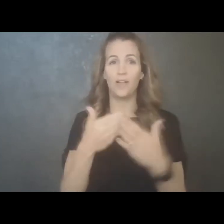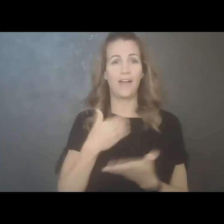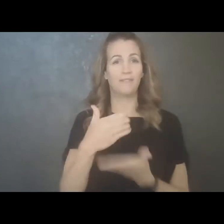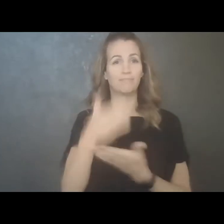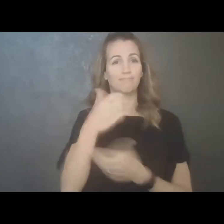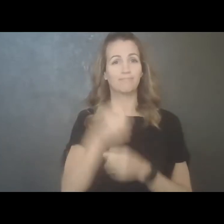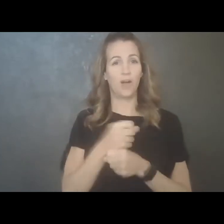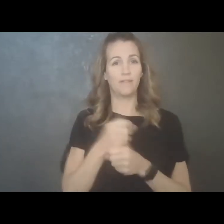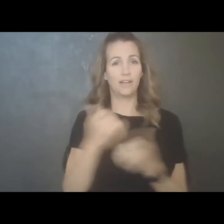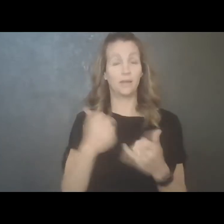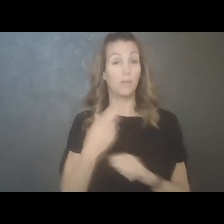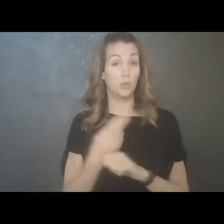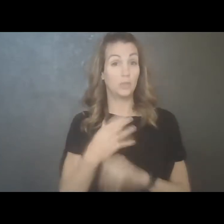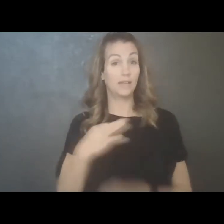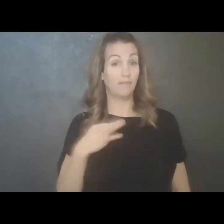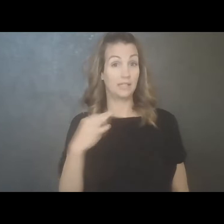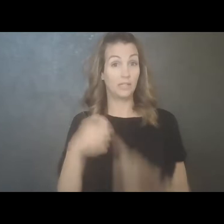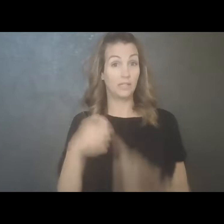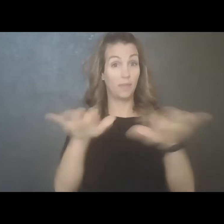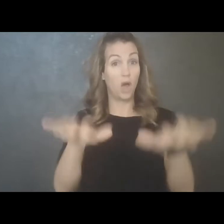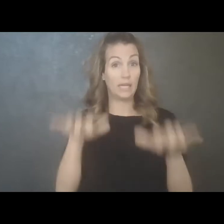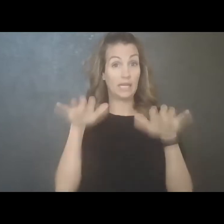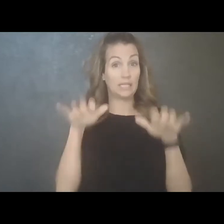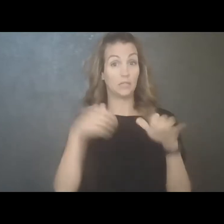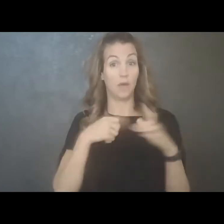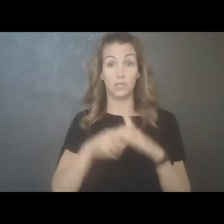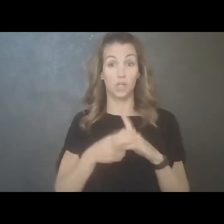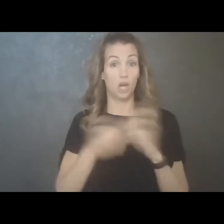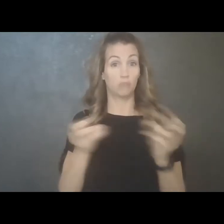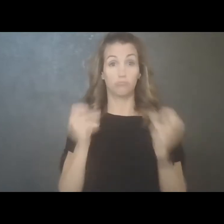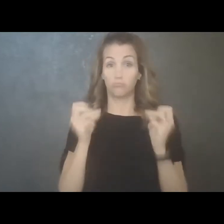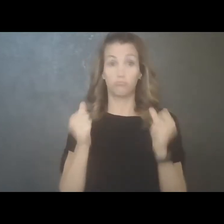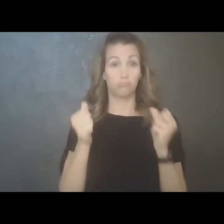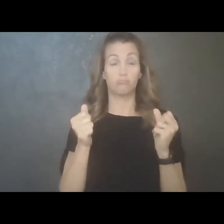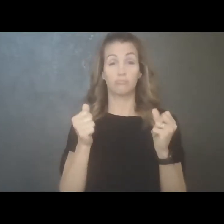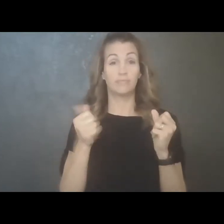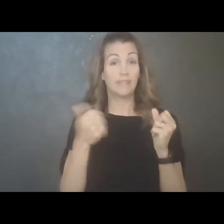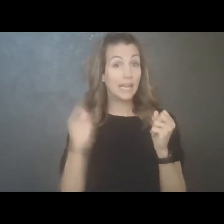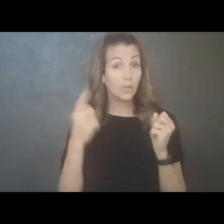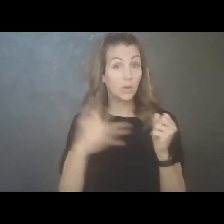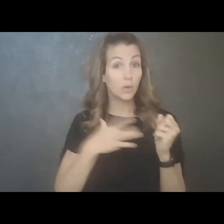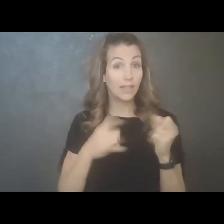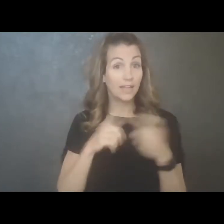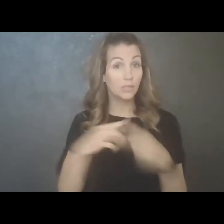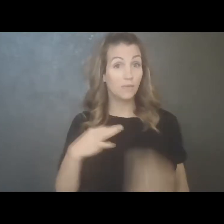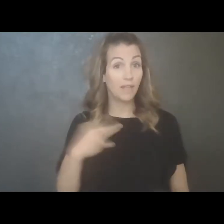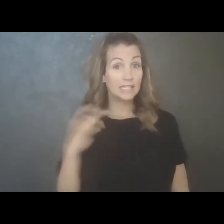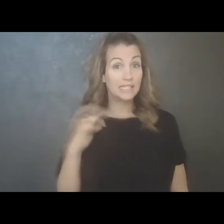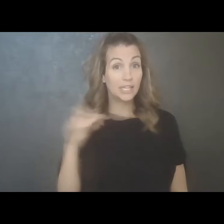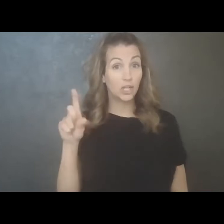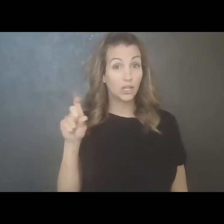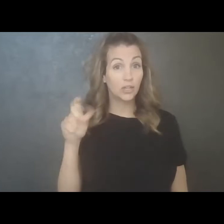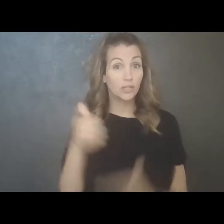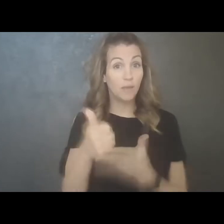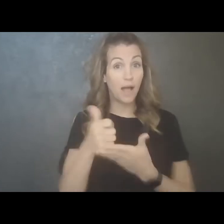using some volunteers from the audience. So I'm gonna start right off and get into it. Is there anybody who would like to volunteer and help out today